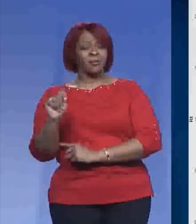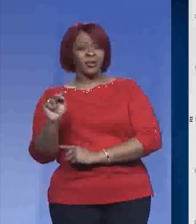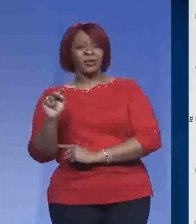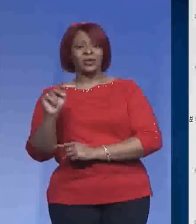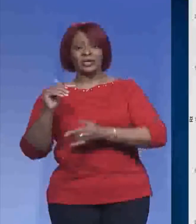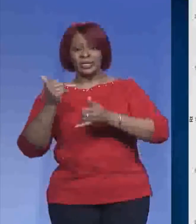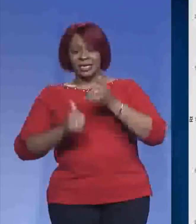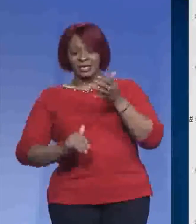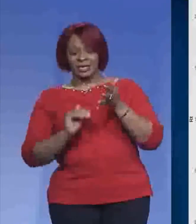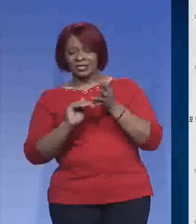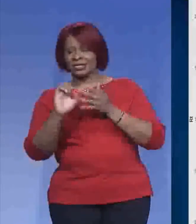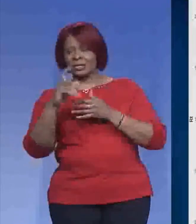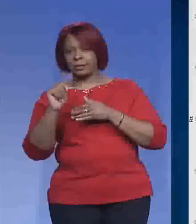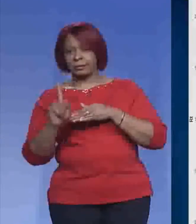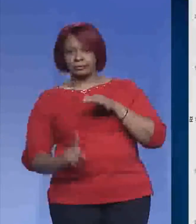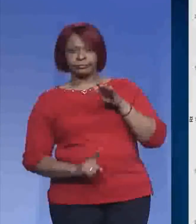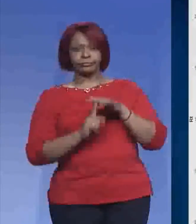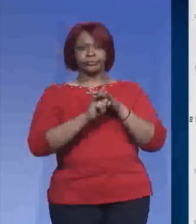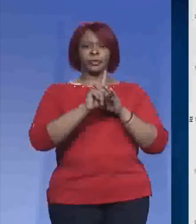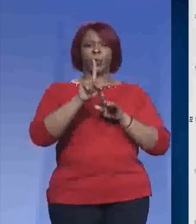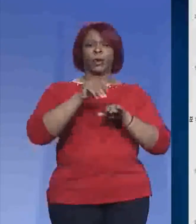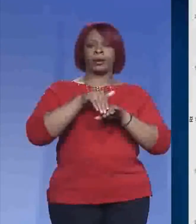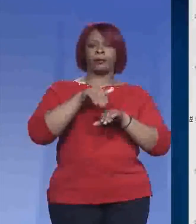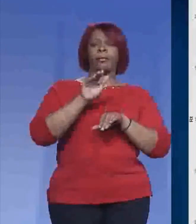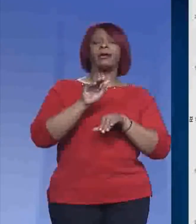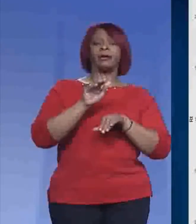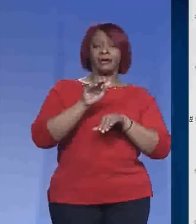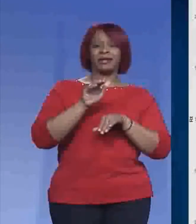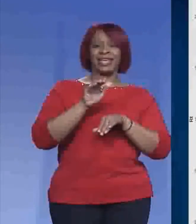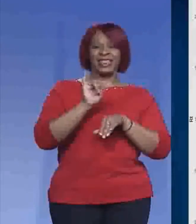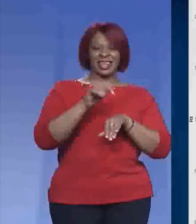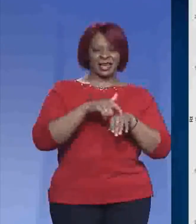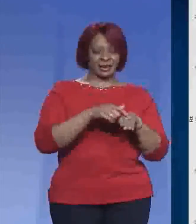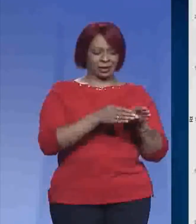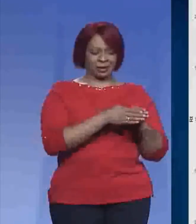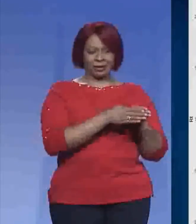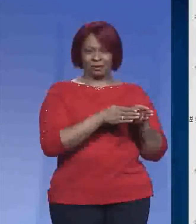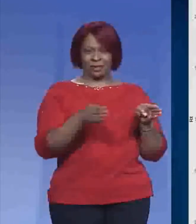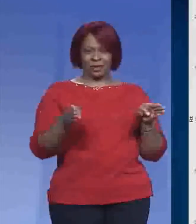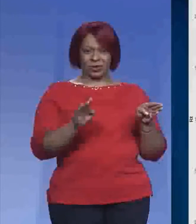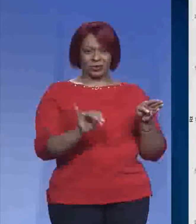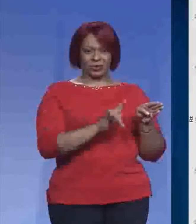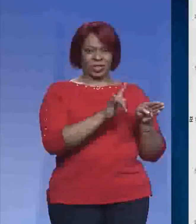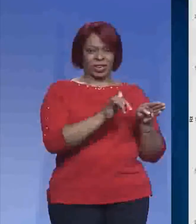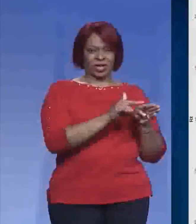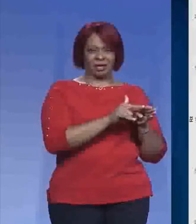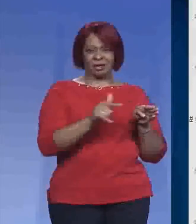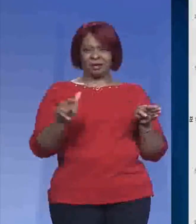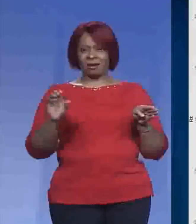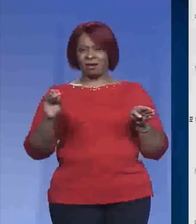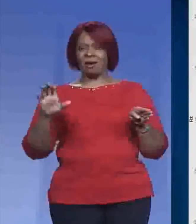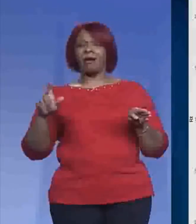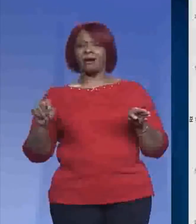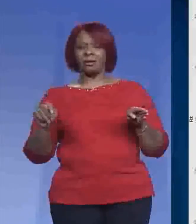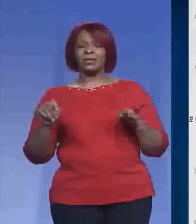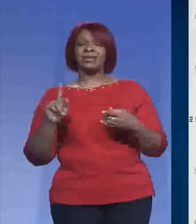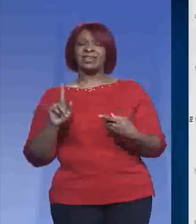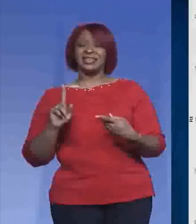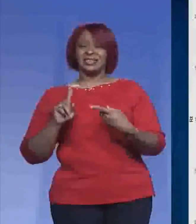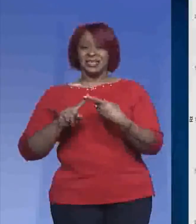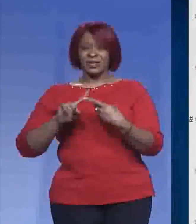of September, it came back above 1. And so from that point, when we went into October